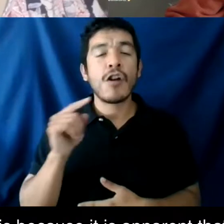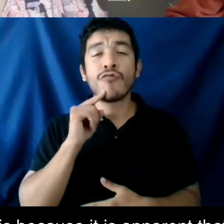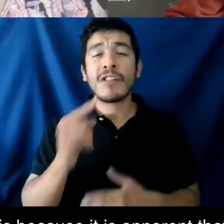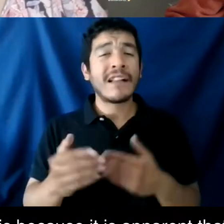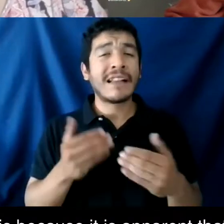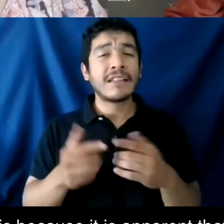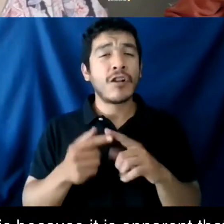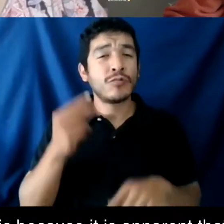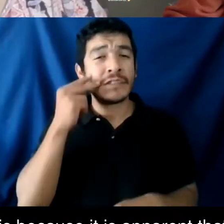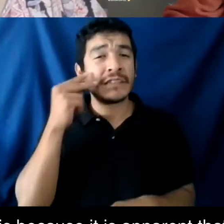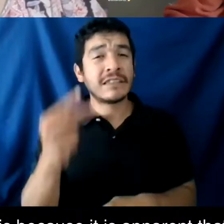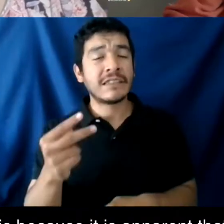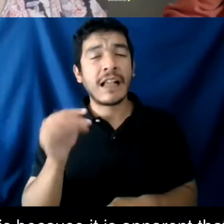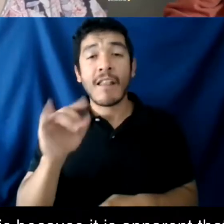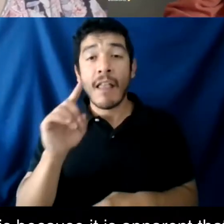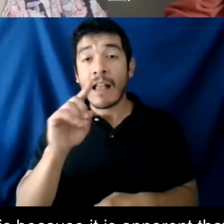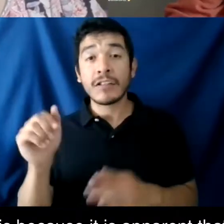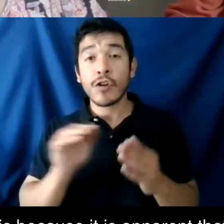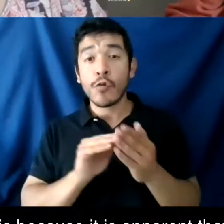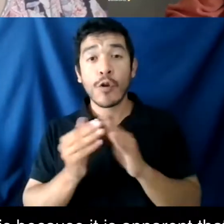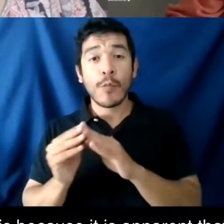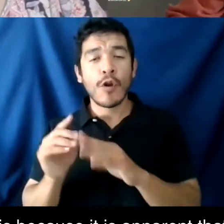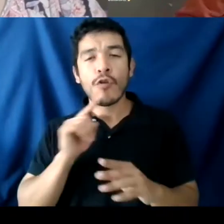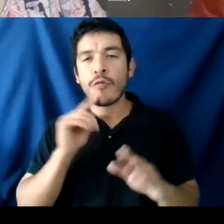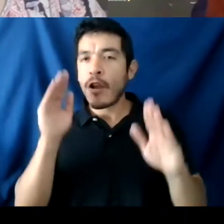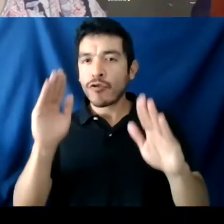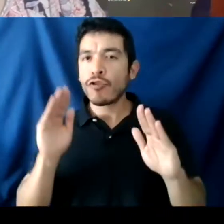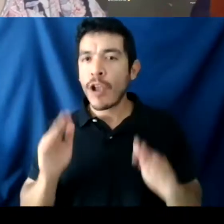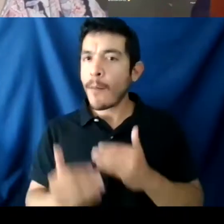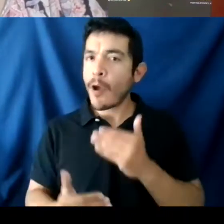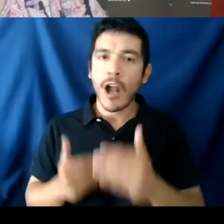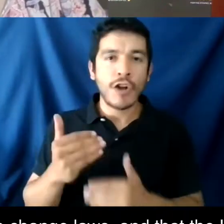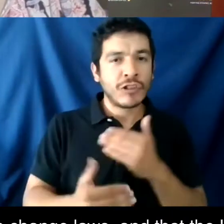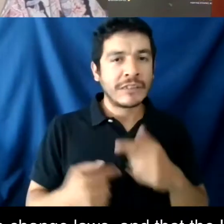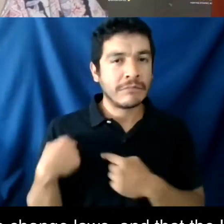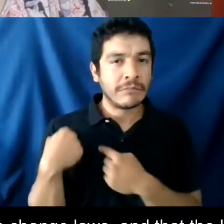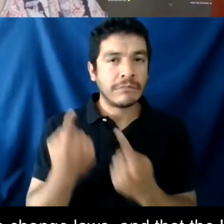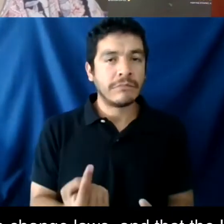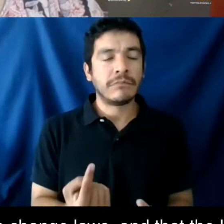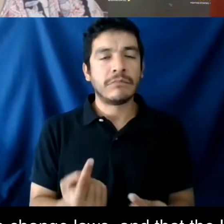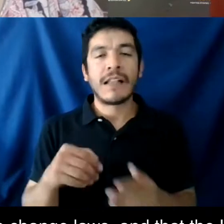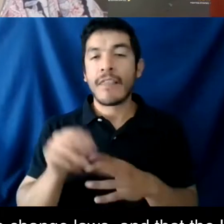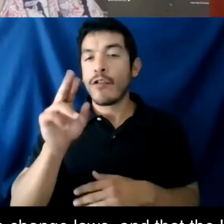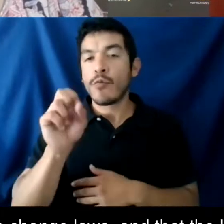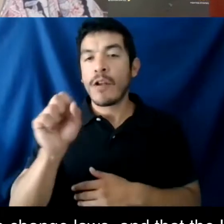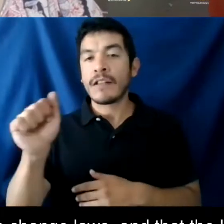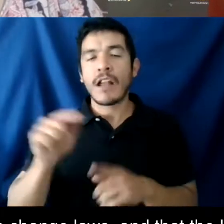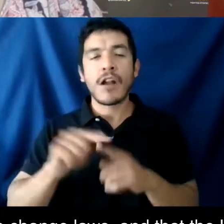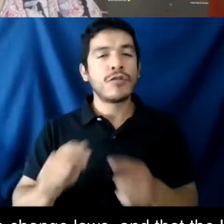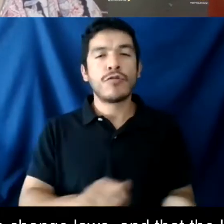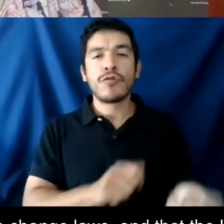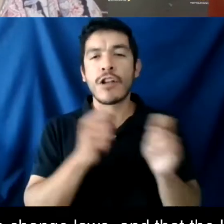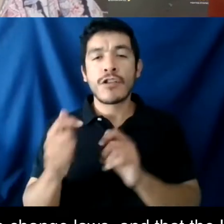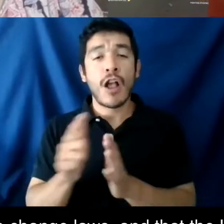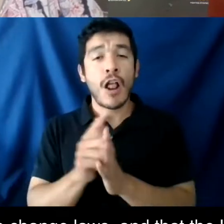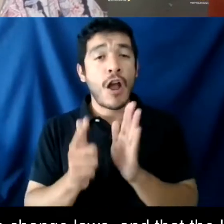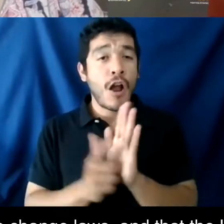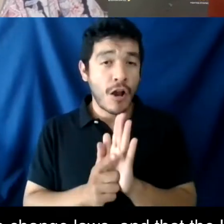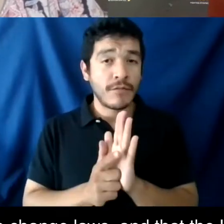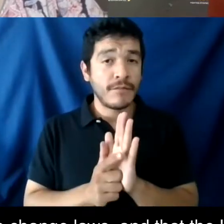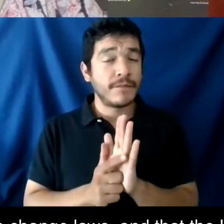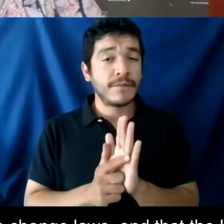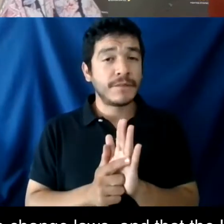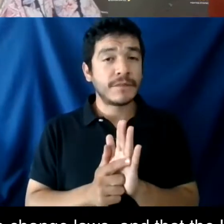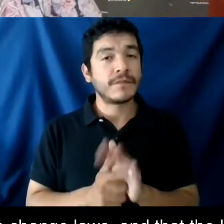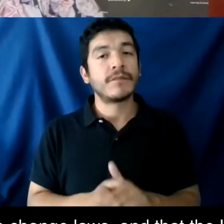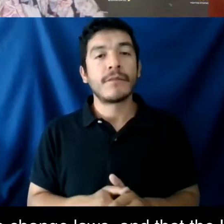that the disability community has made great progress in the US to change laws, and